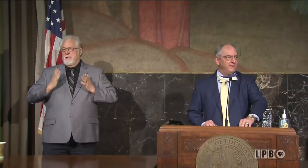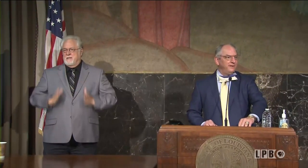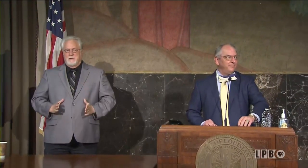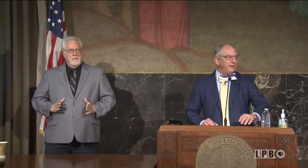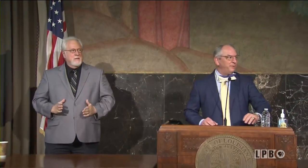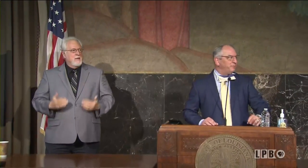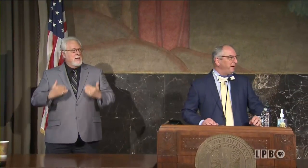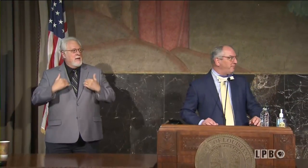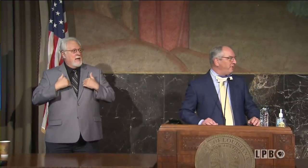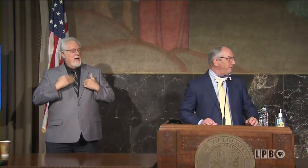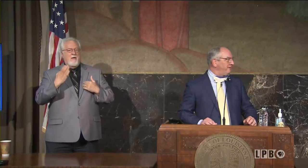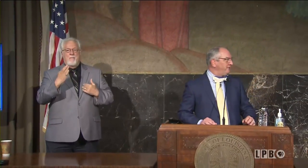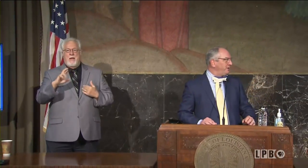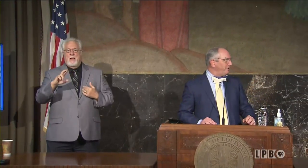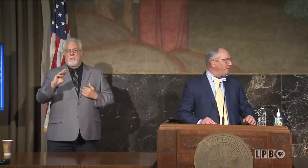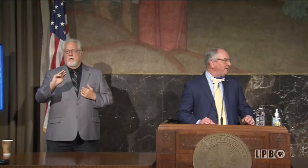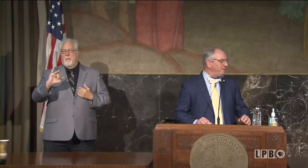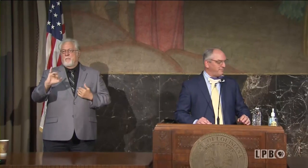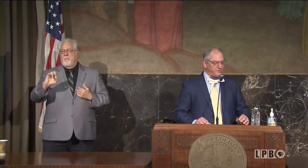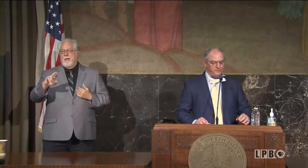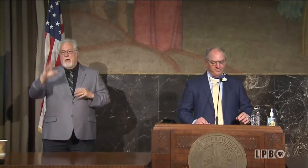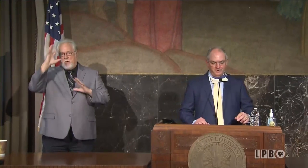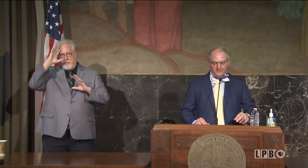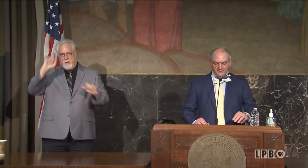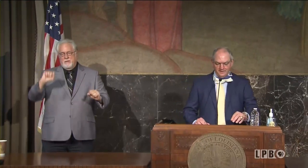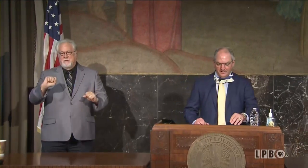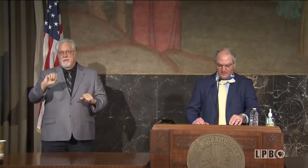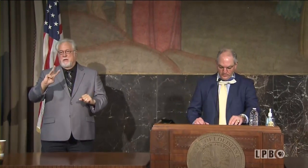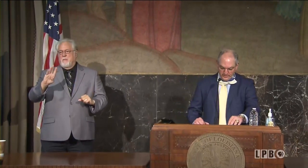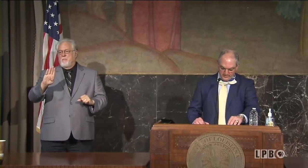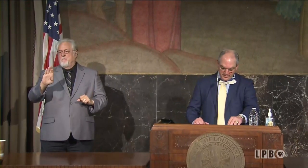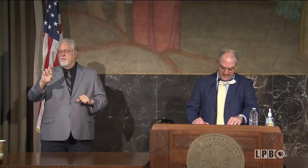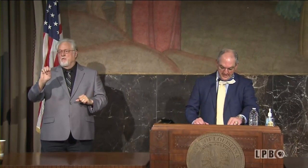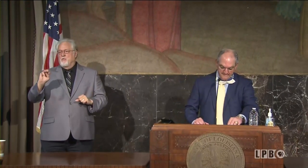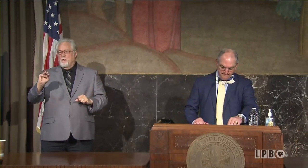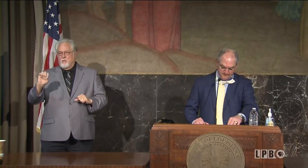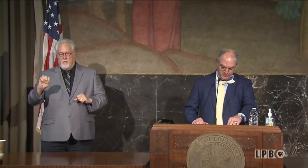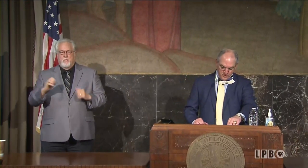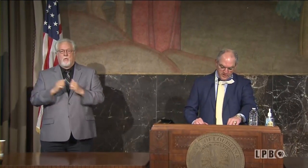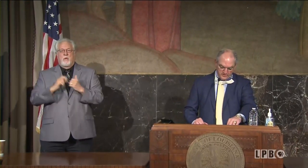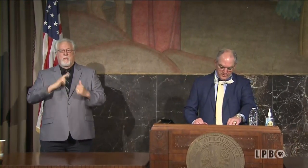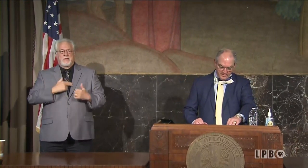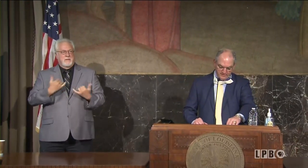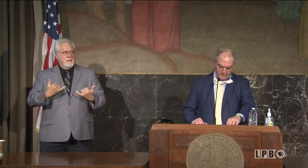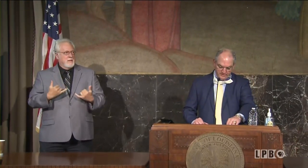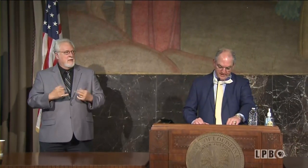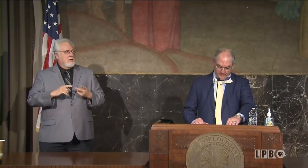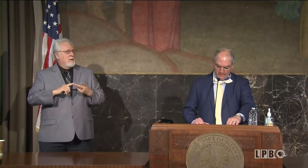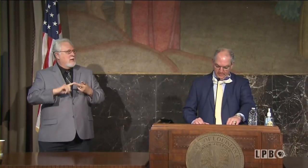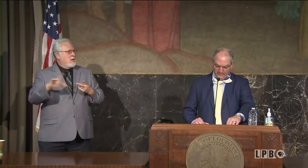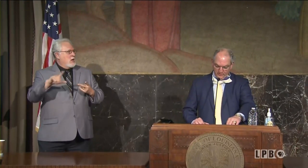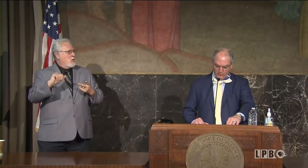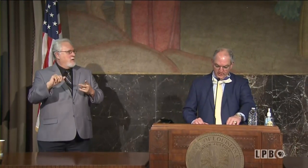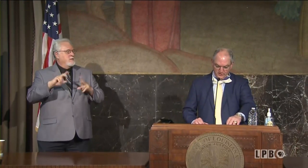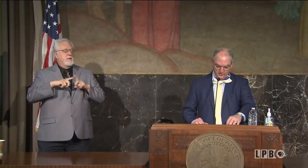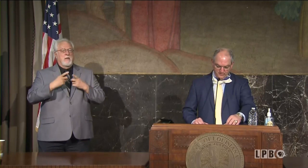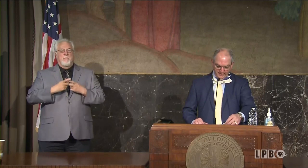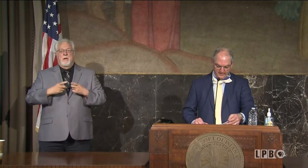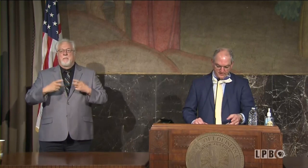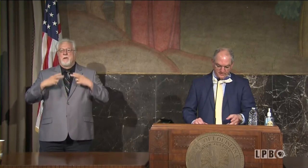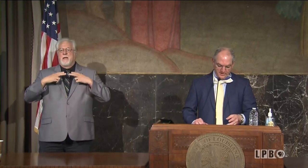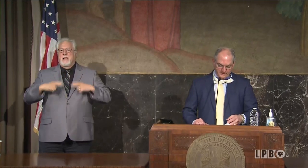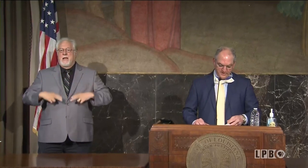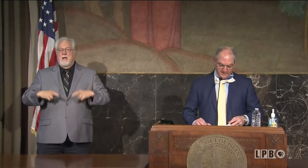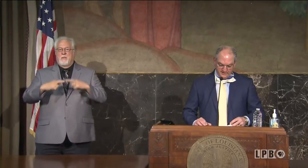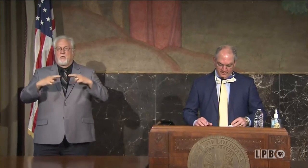have Baton Rouge Mayor President Sharon Weston Broome with us today. We also have Louisiana Department of Health Region 2